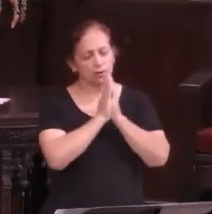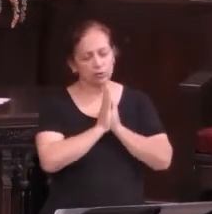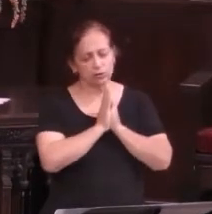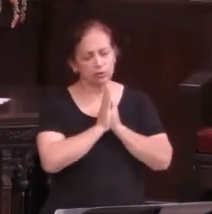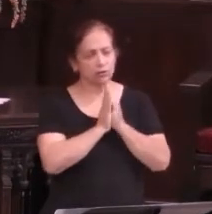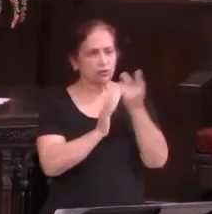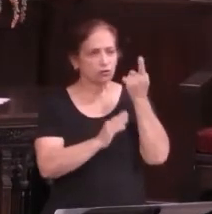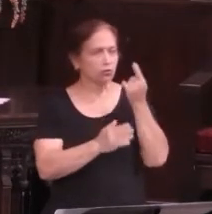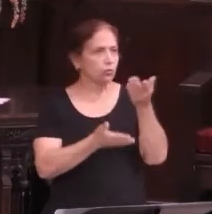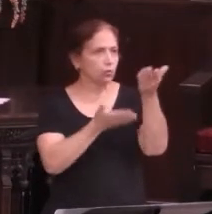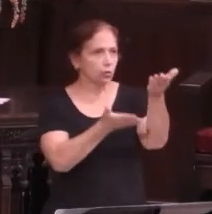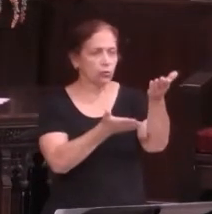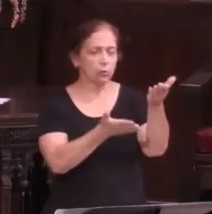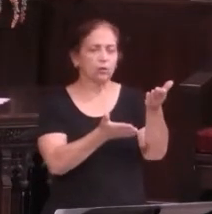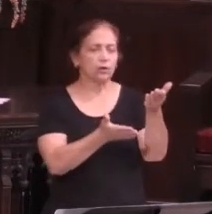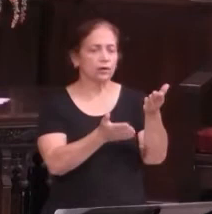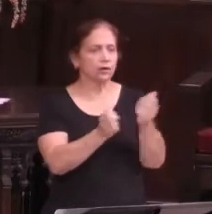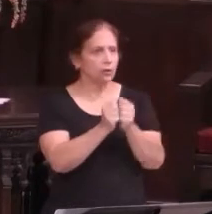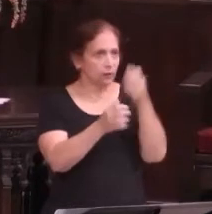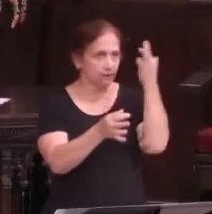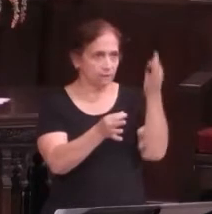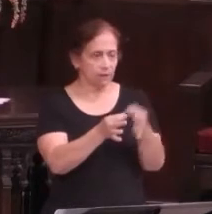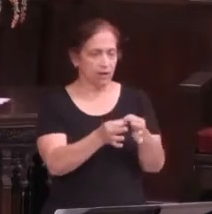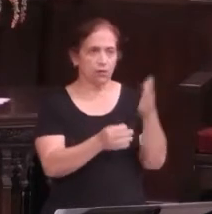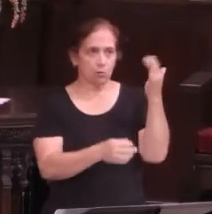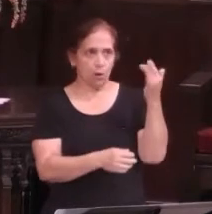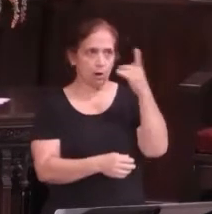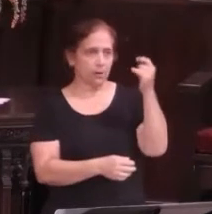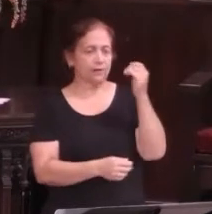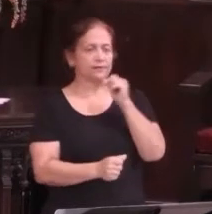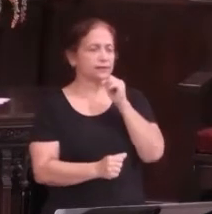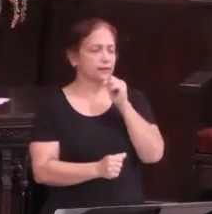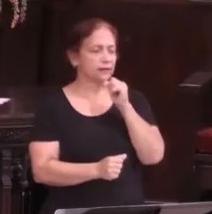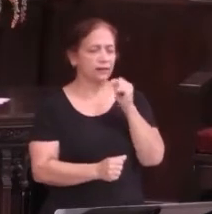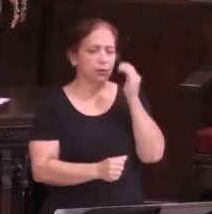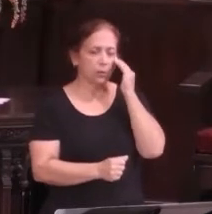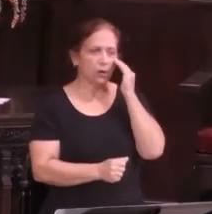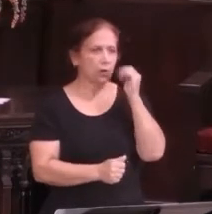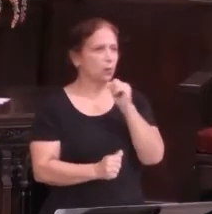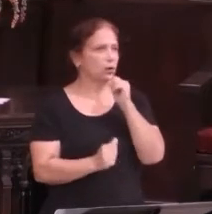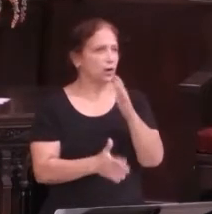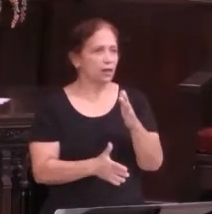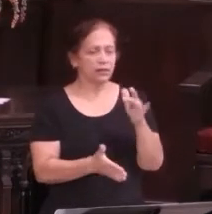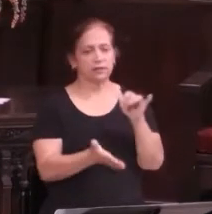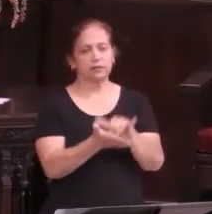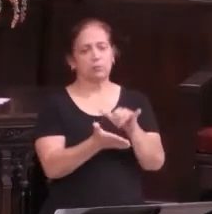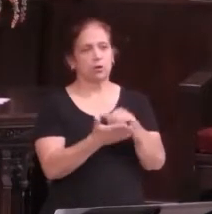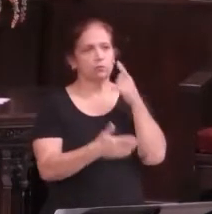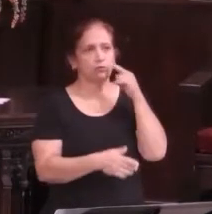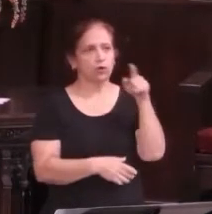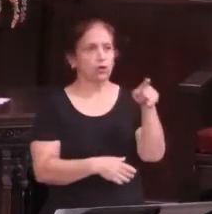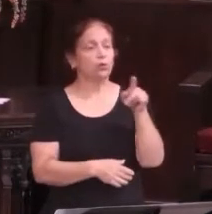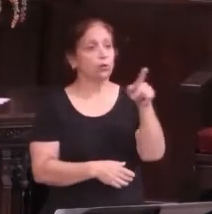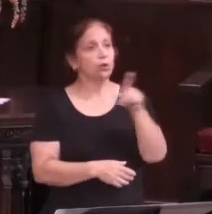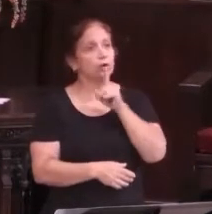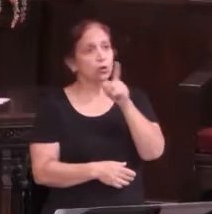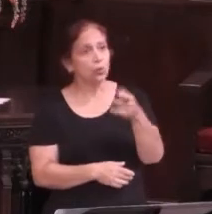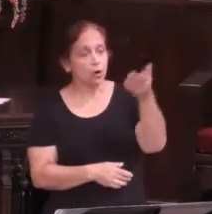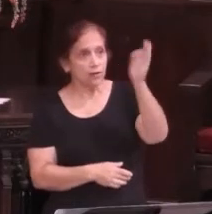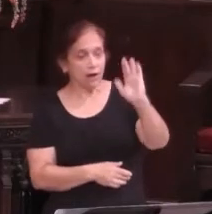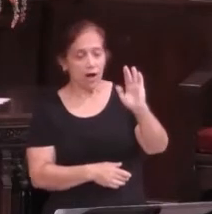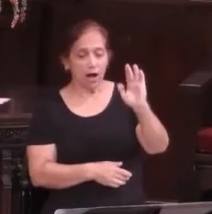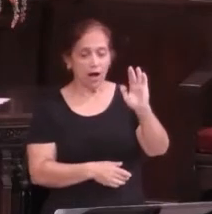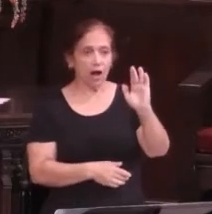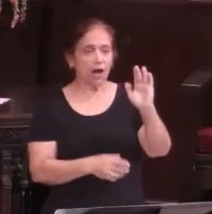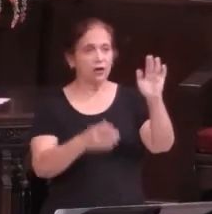our prayers to you in faith, because we know that nothing is impossible for you. You are the God who rained